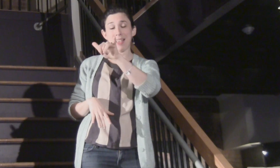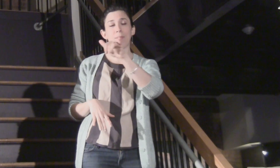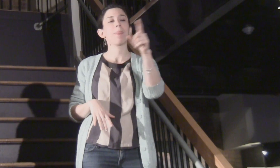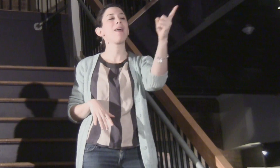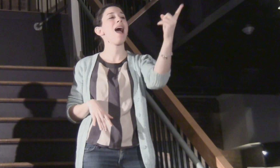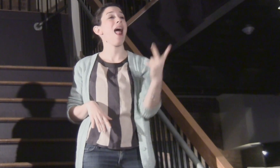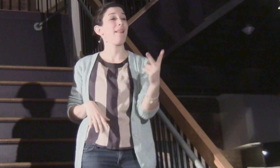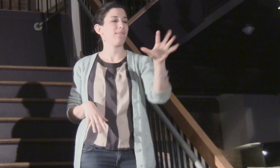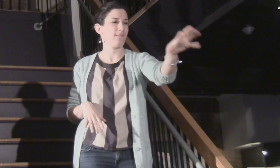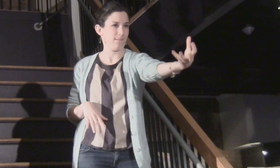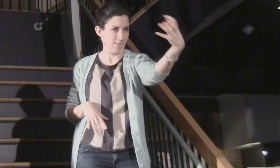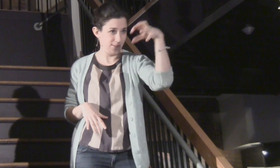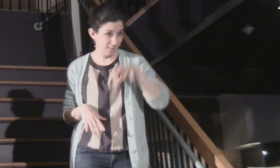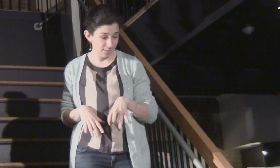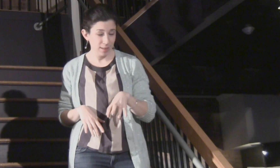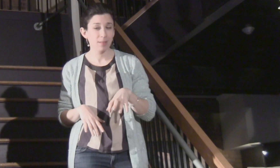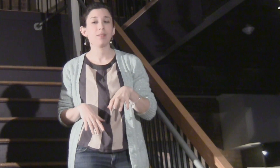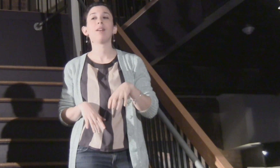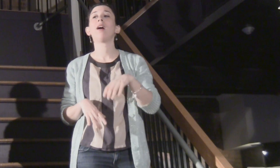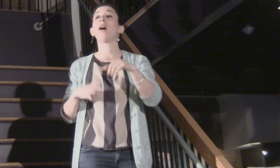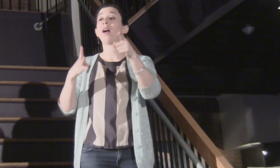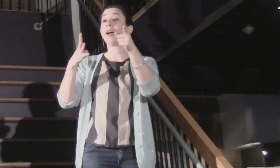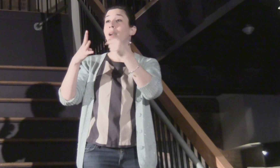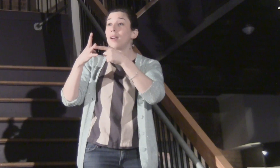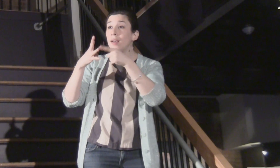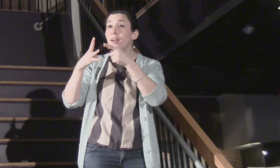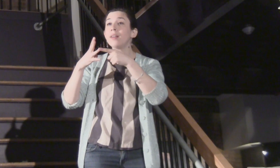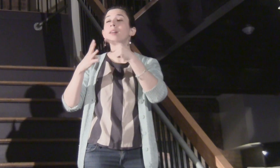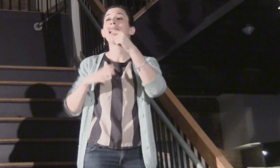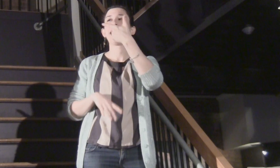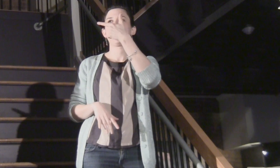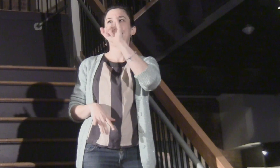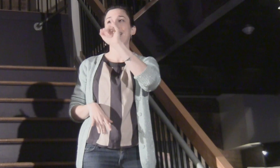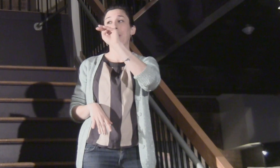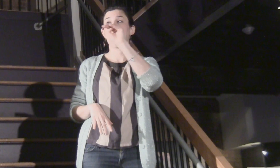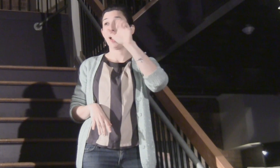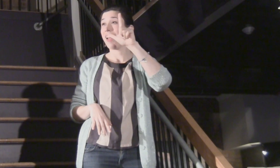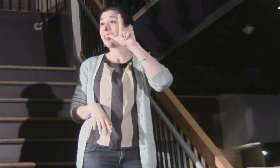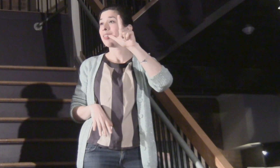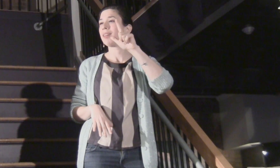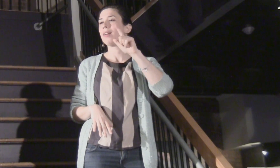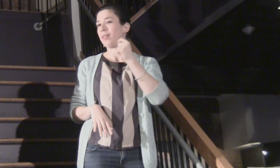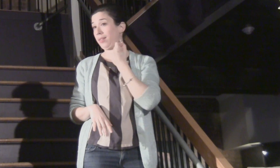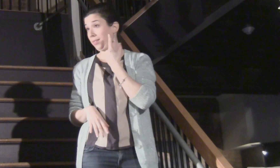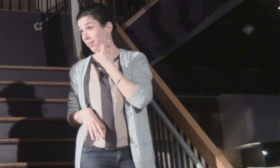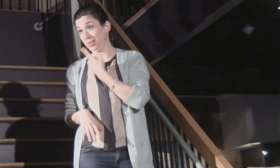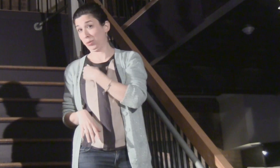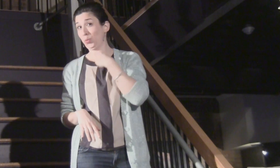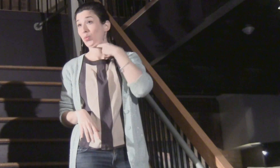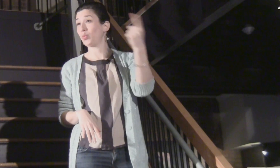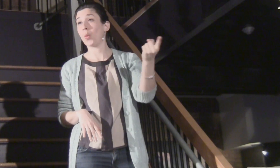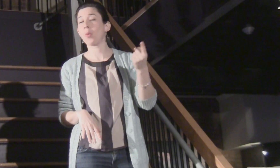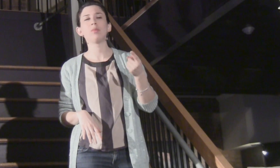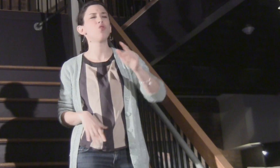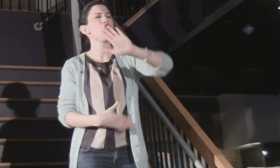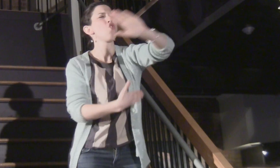The hay, half of it you take. The gimel, instead he told